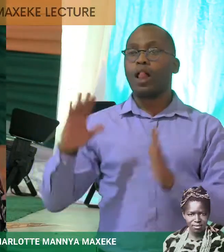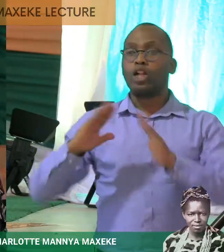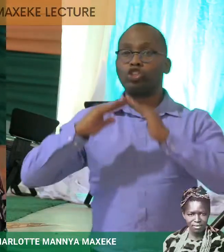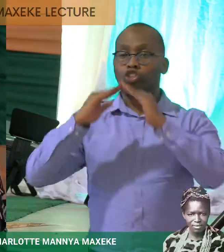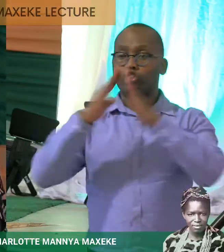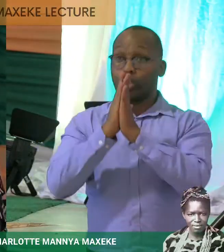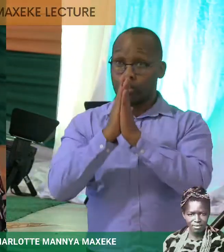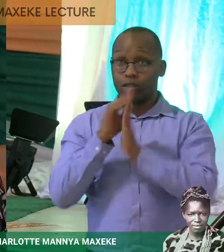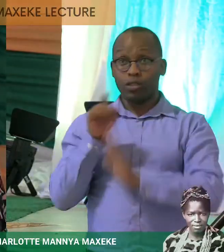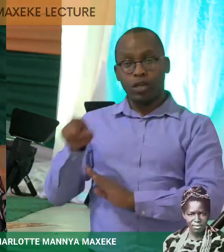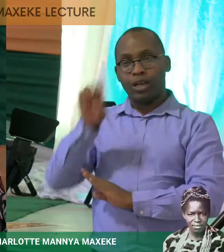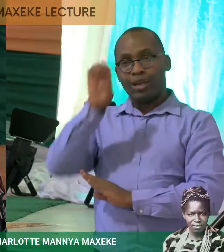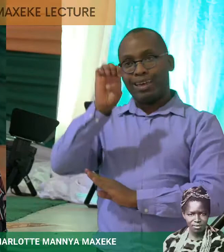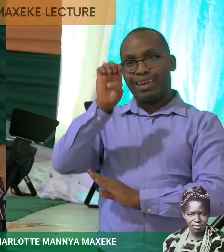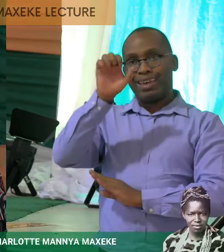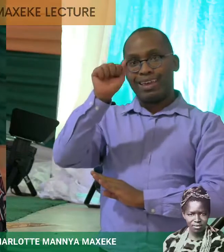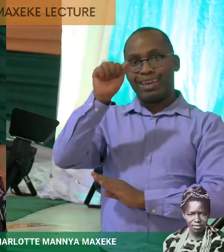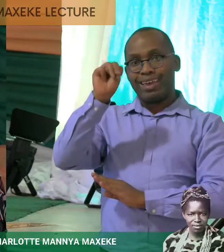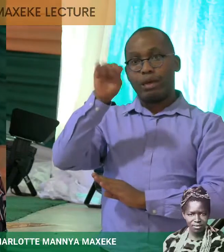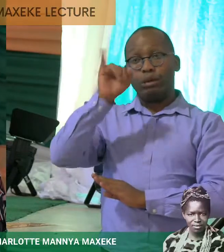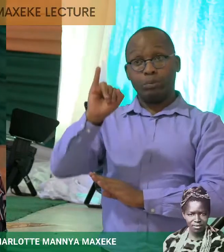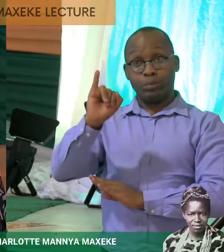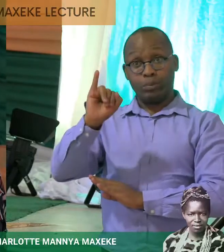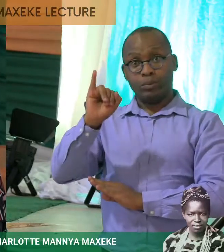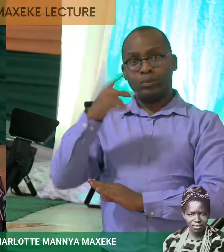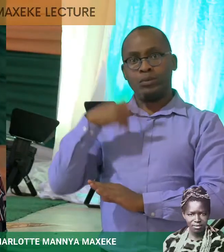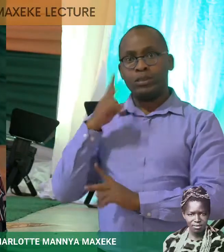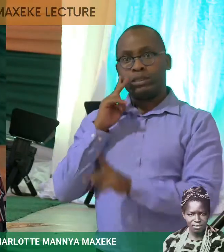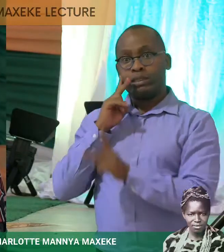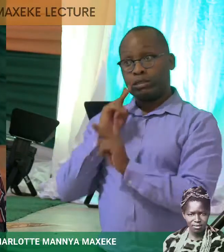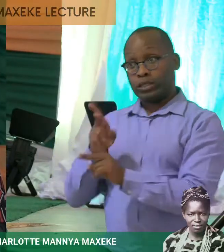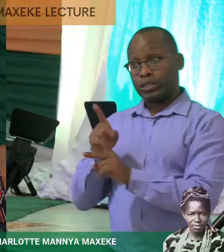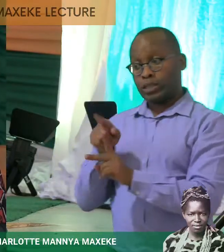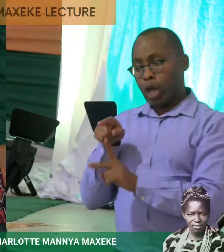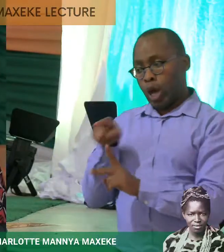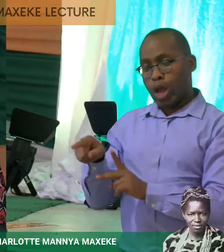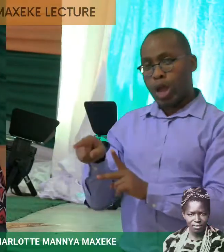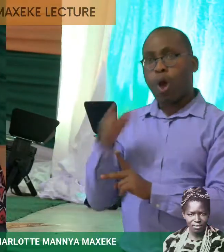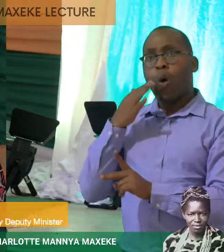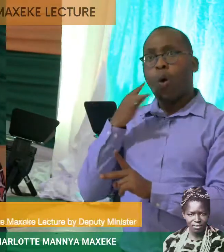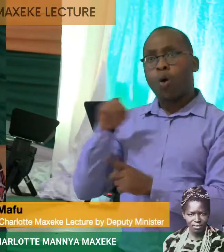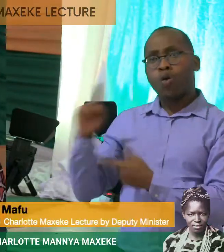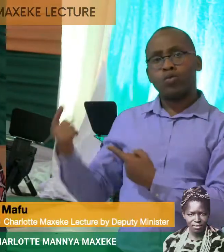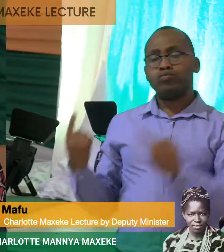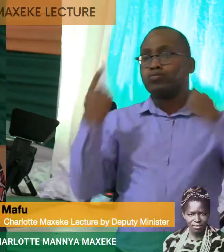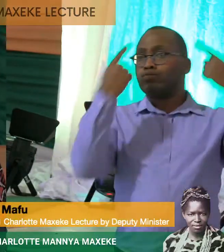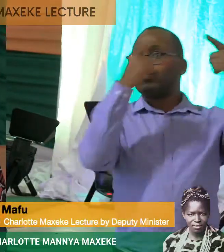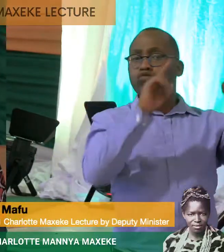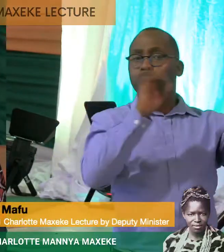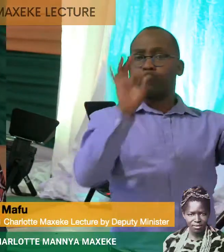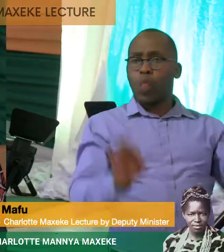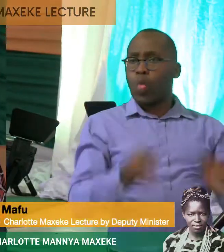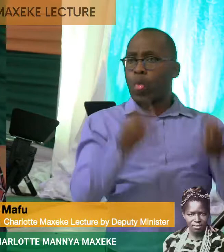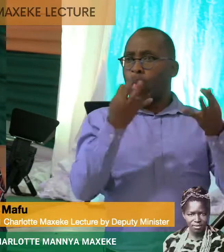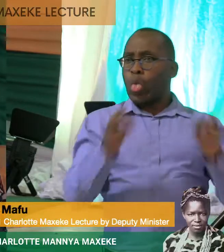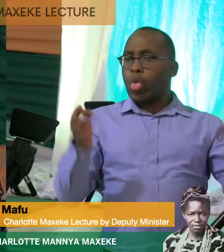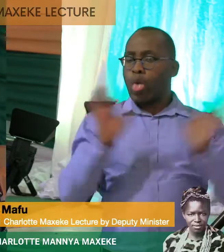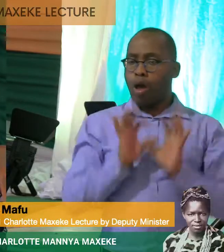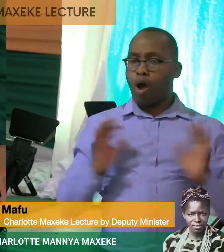Okokuqala, uhambo olude awaluthatha ne-African Jubilee Choir, besenivile mos uba ibecula